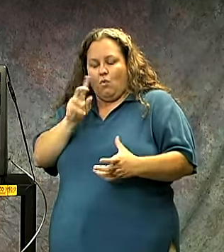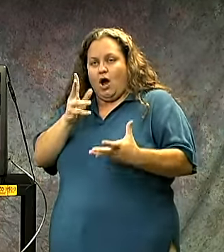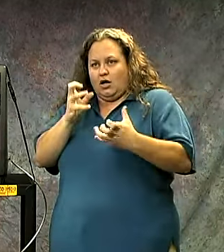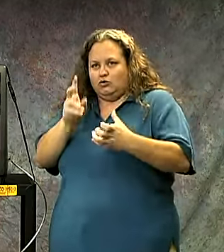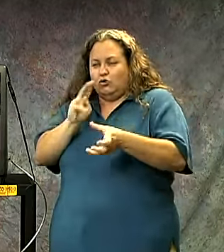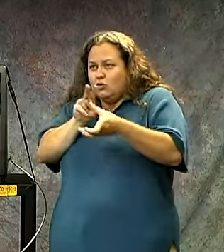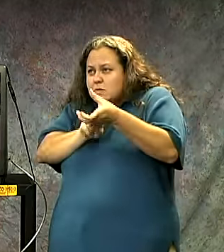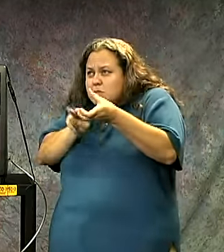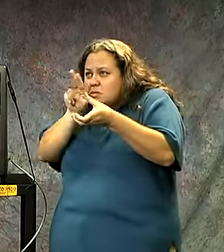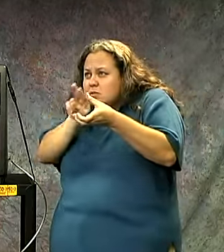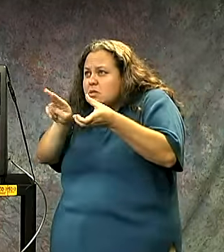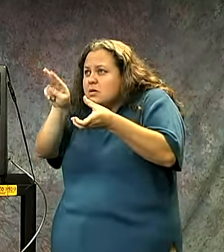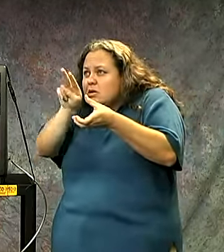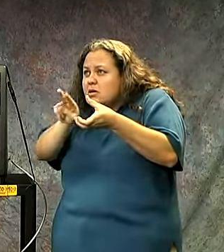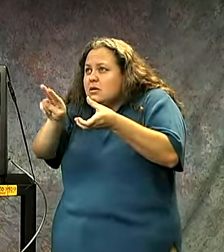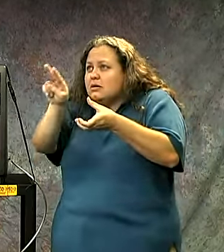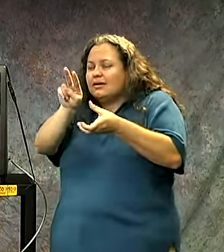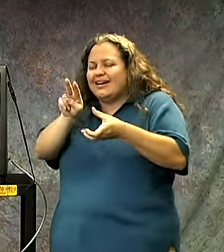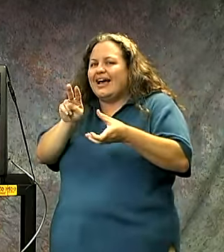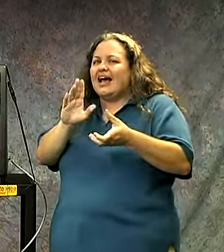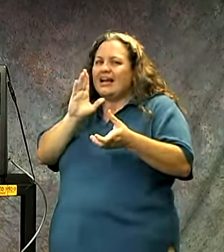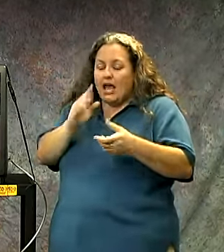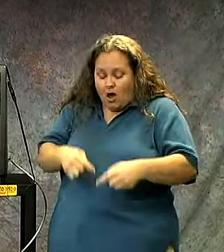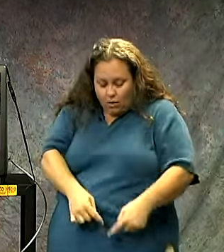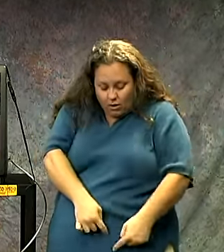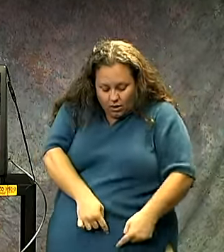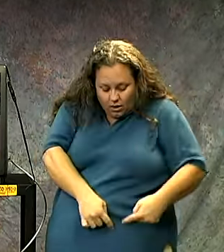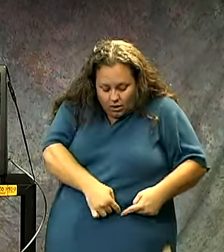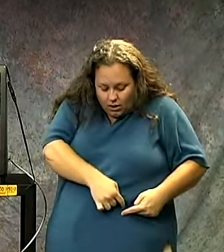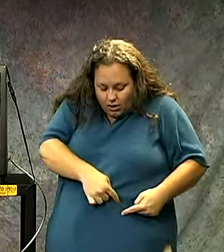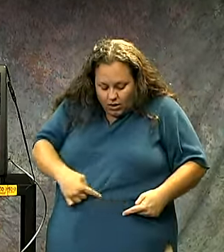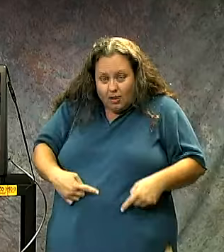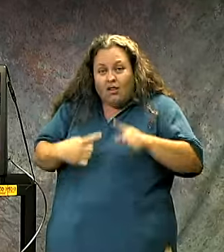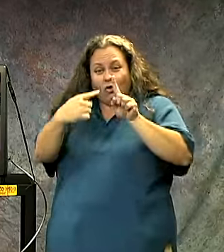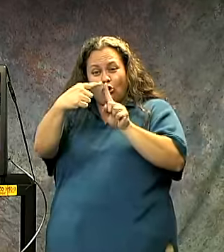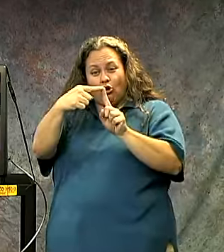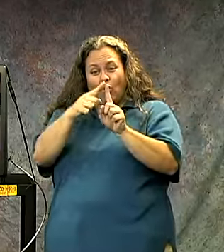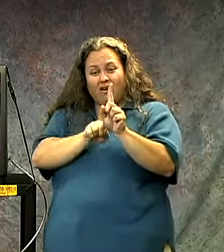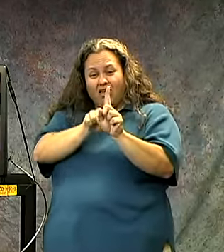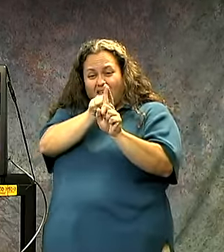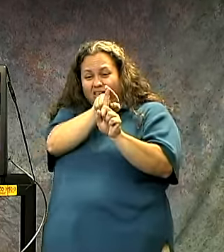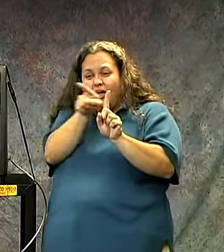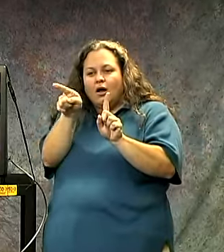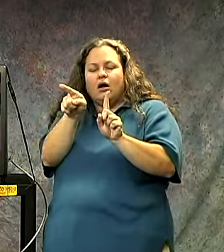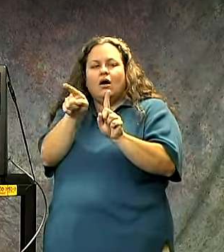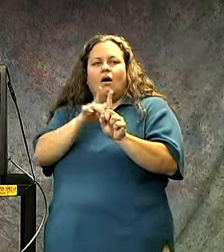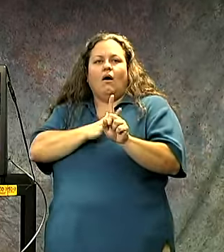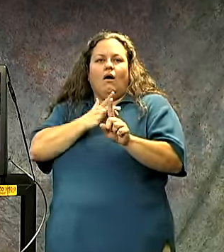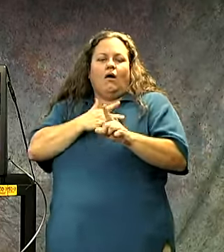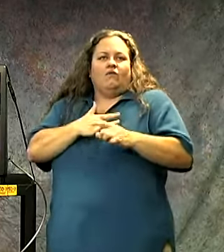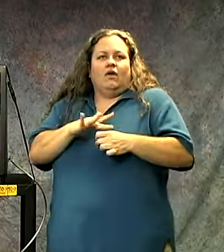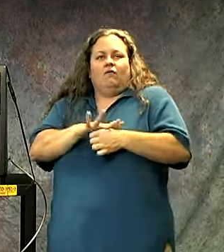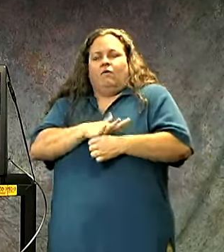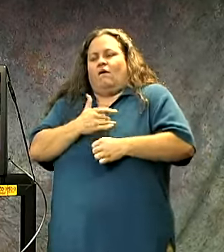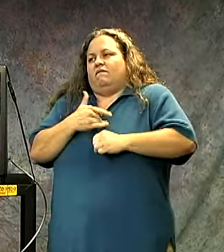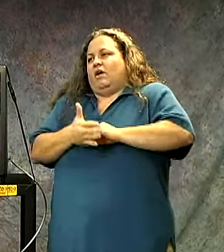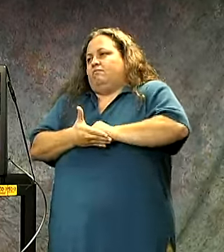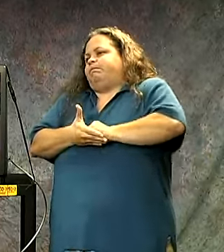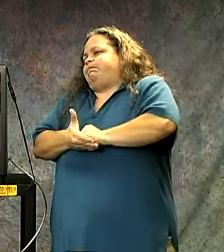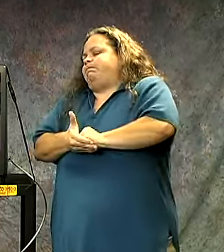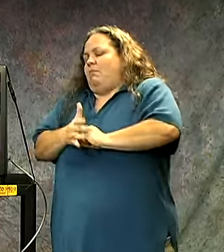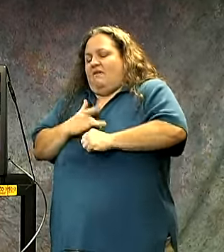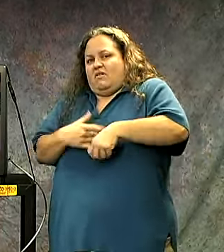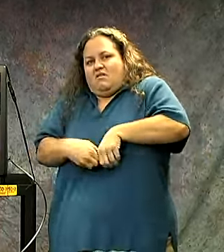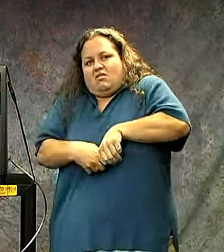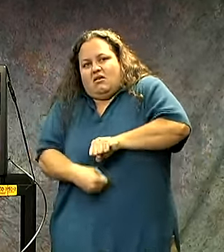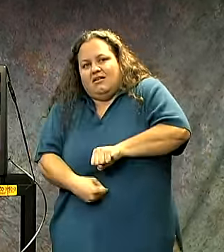doing this, and he's turning some of the corners in the colon, there's a sensation of fullness and sometimes some